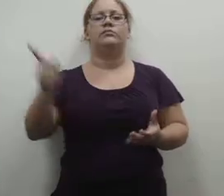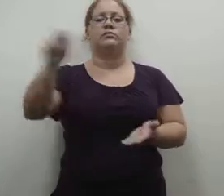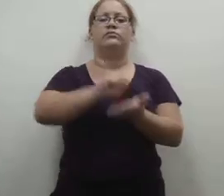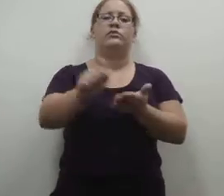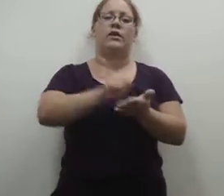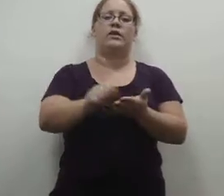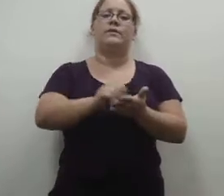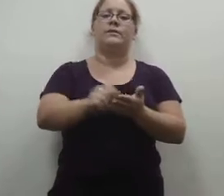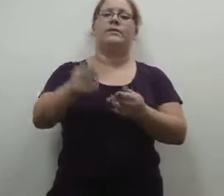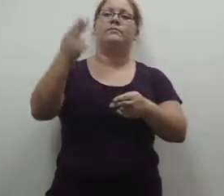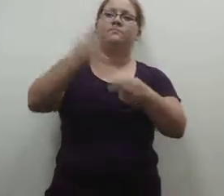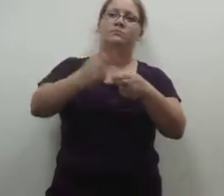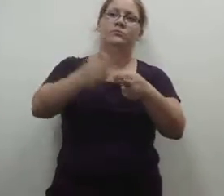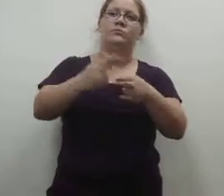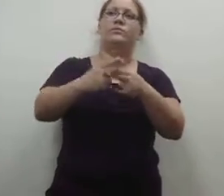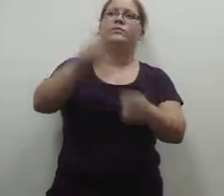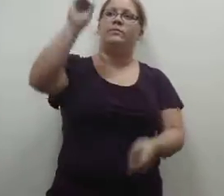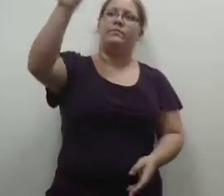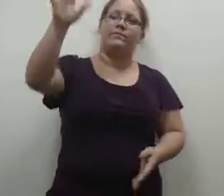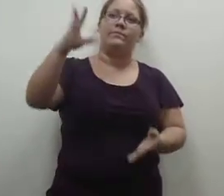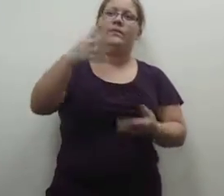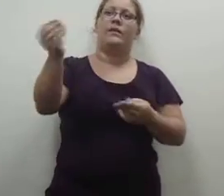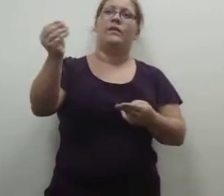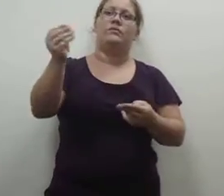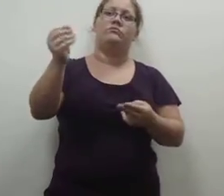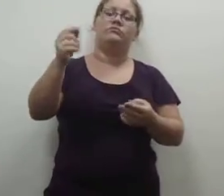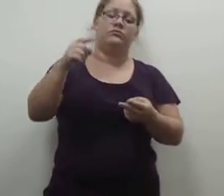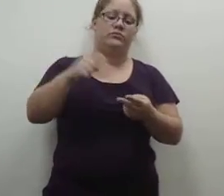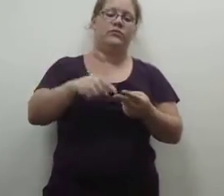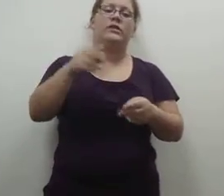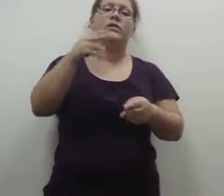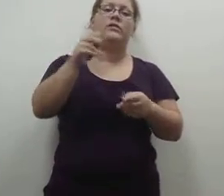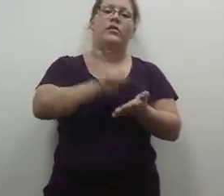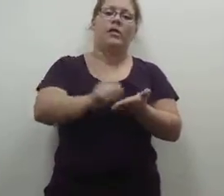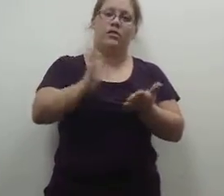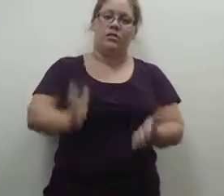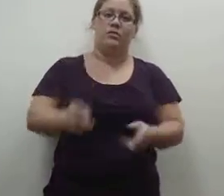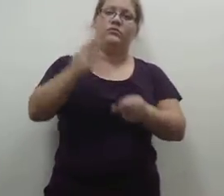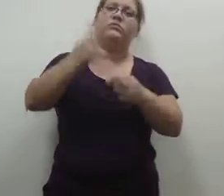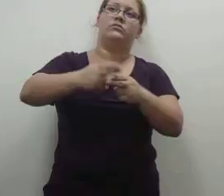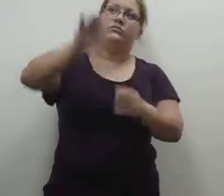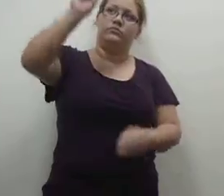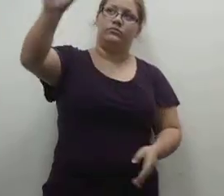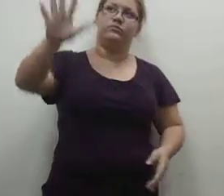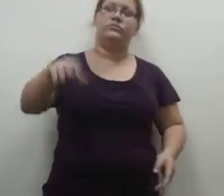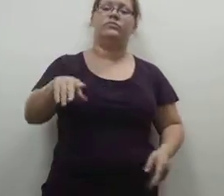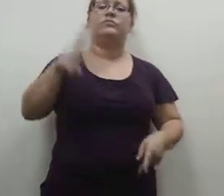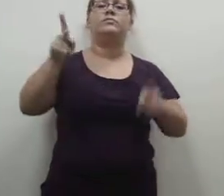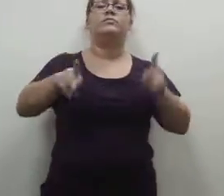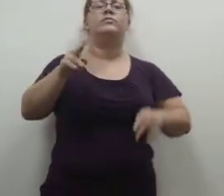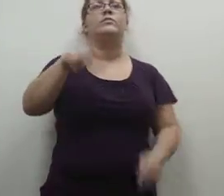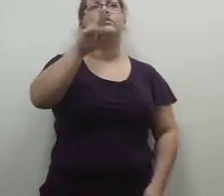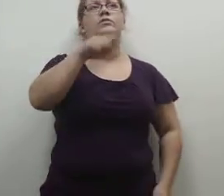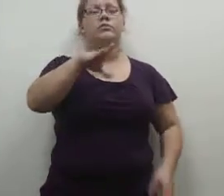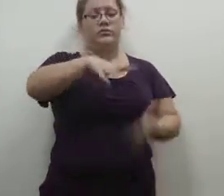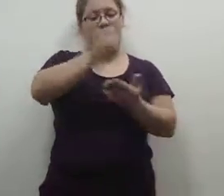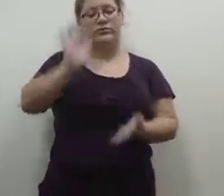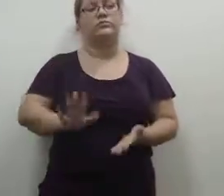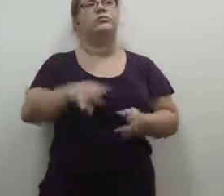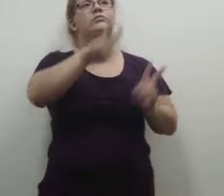main idea, whatnot, on the board, and then everyone browses around at these different issues that have been brought